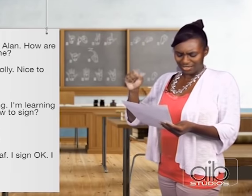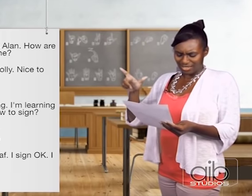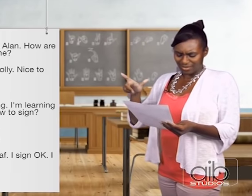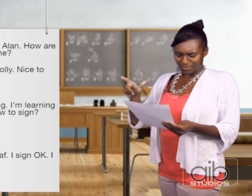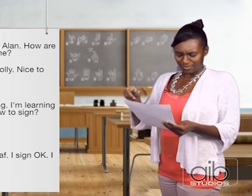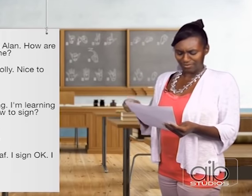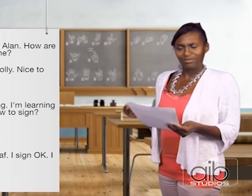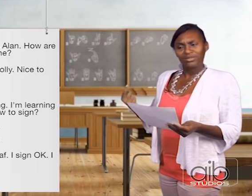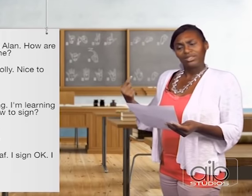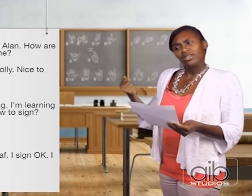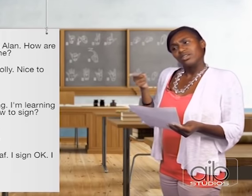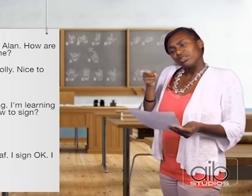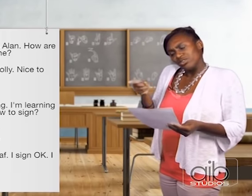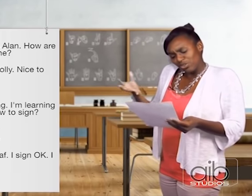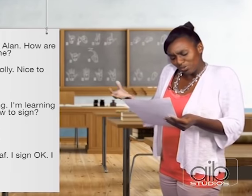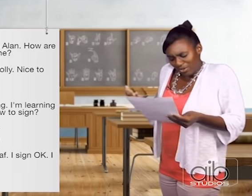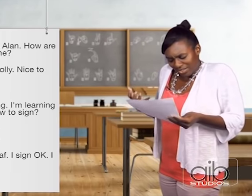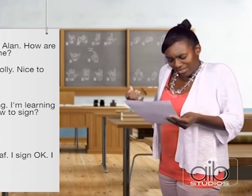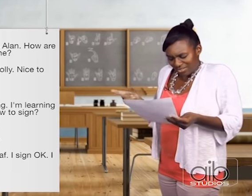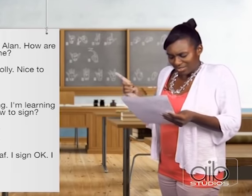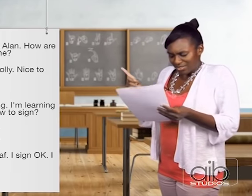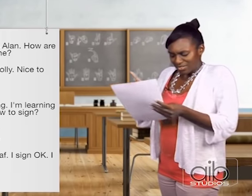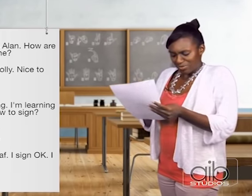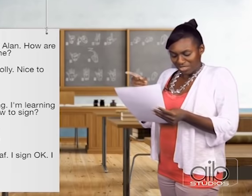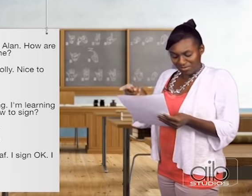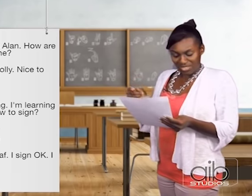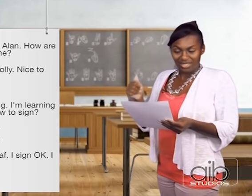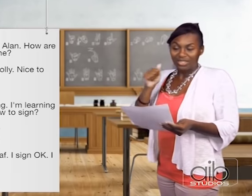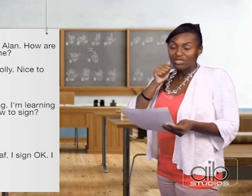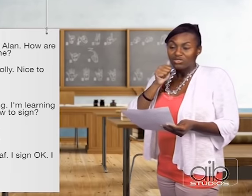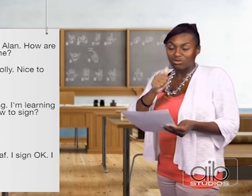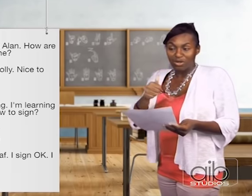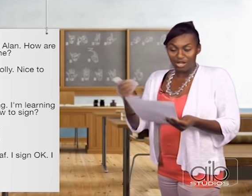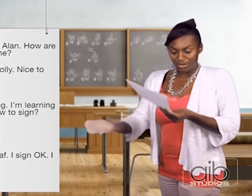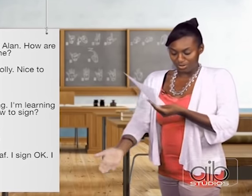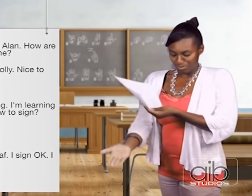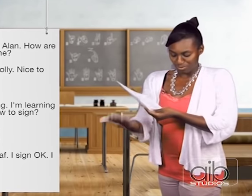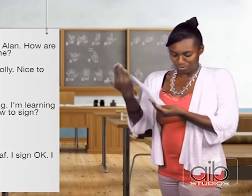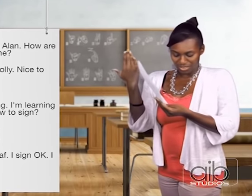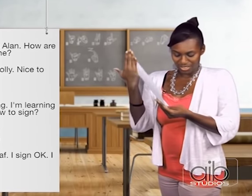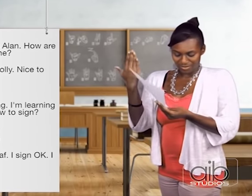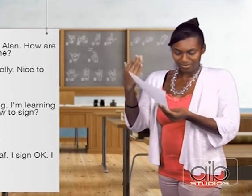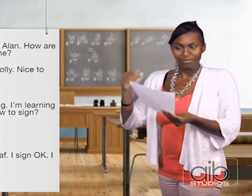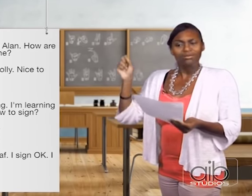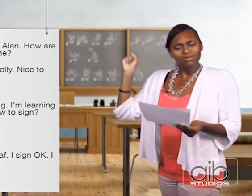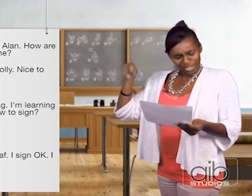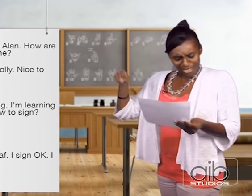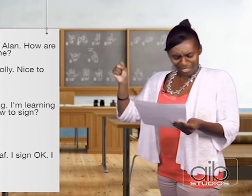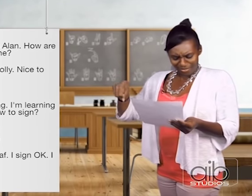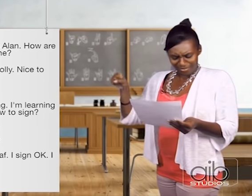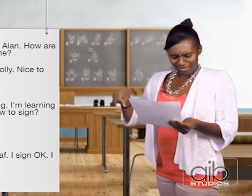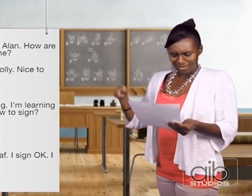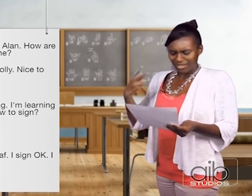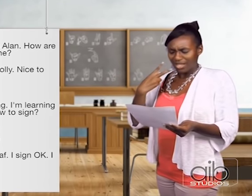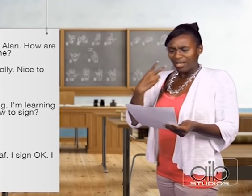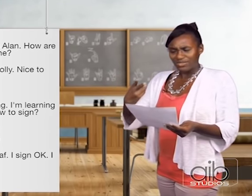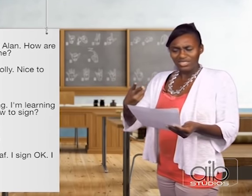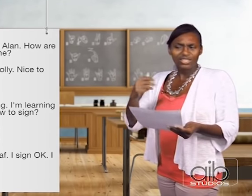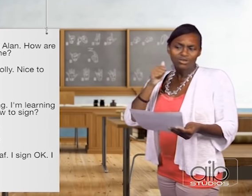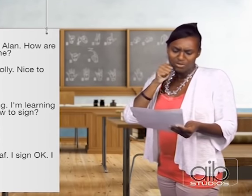ASL. You want to meet me tomorrow morning? Yeah, I'll see you